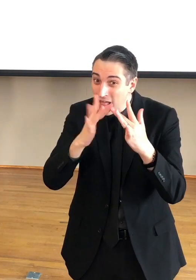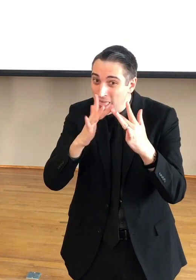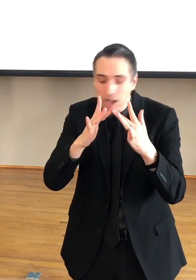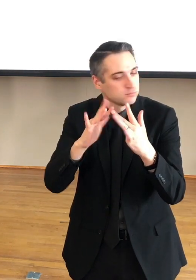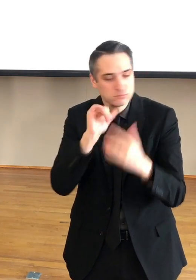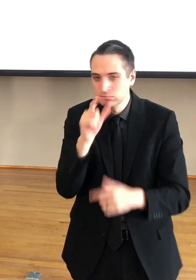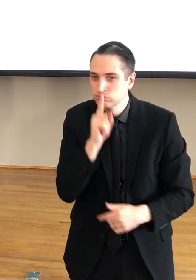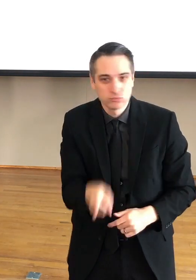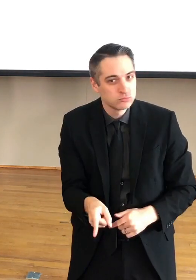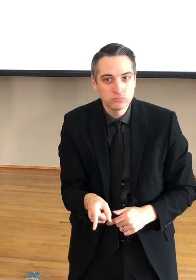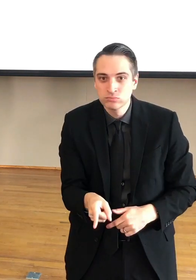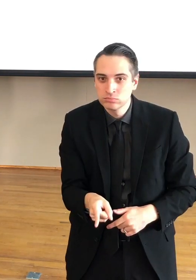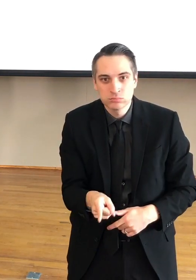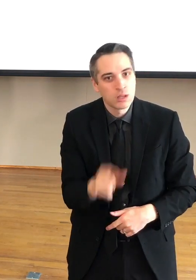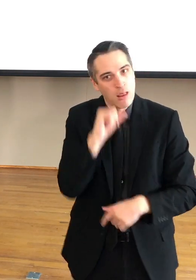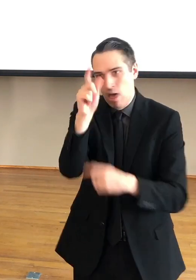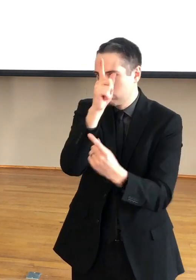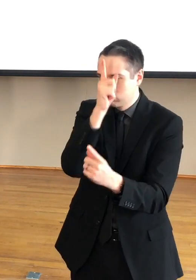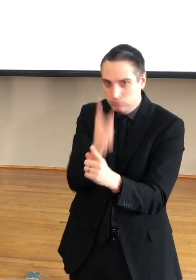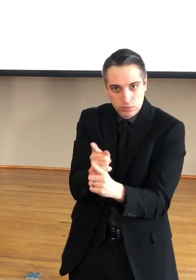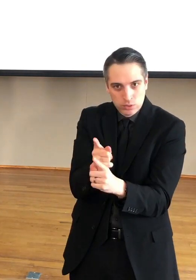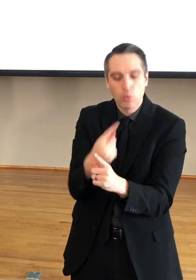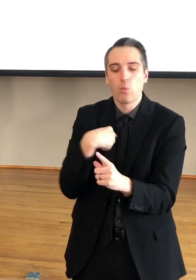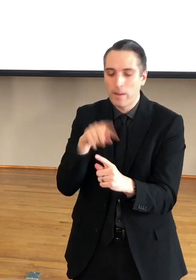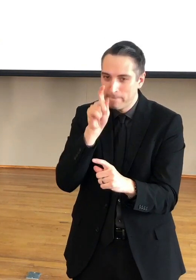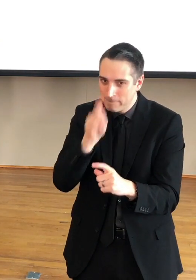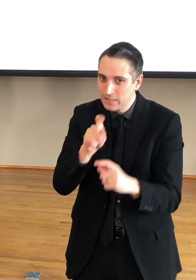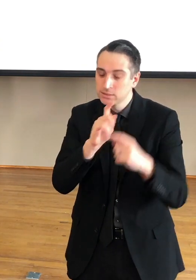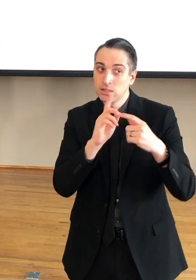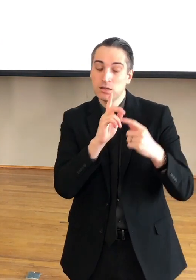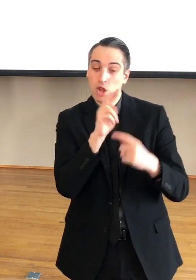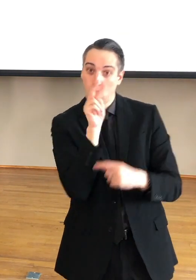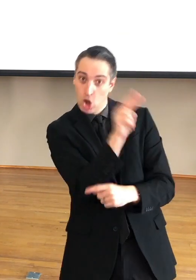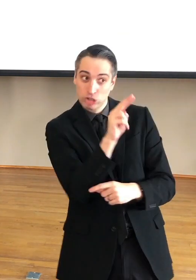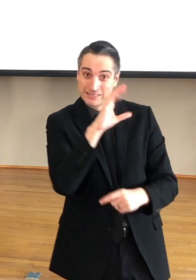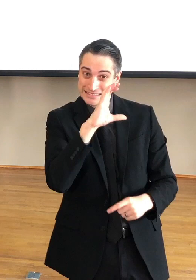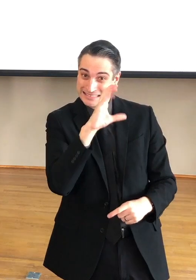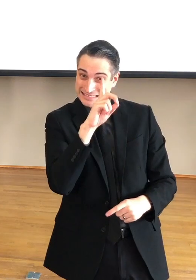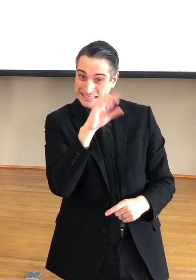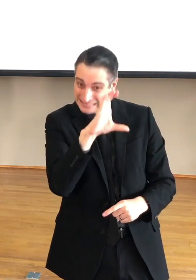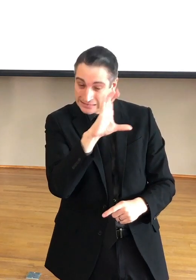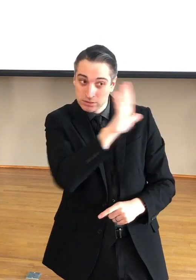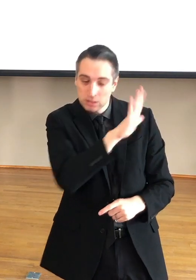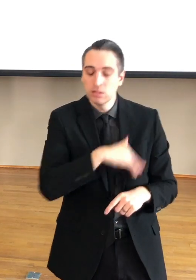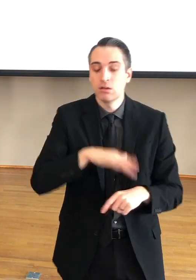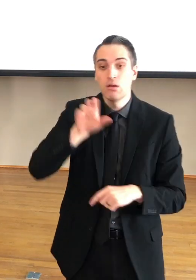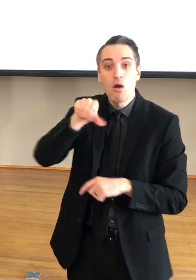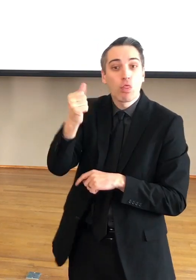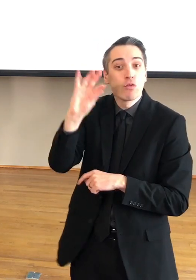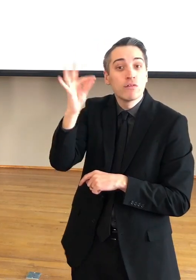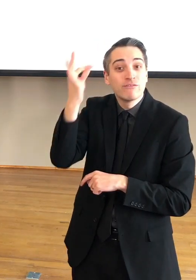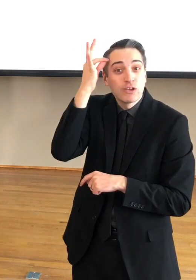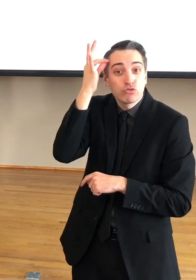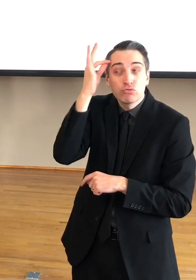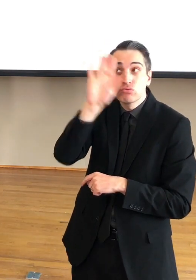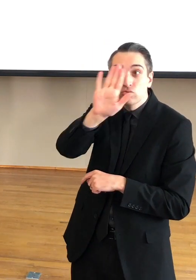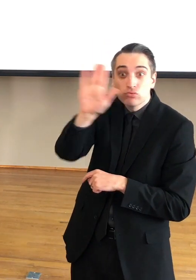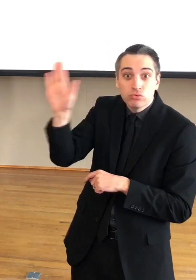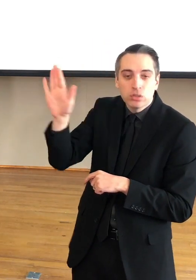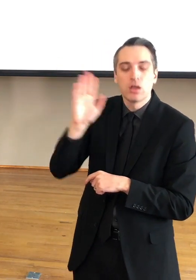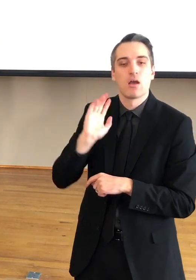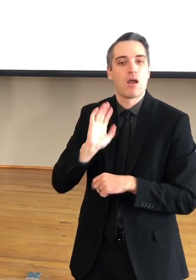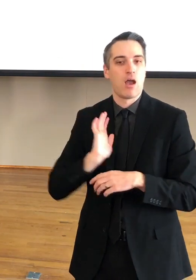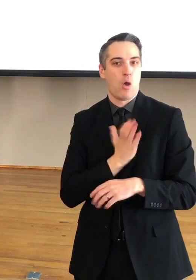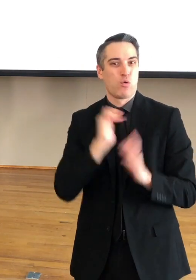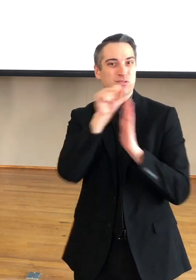or accurate. We must stay connected to the CDCs, listen to our federal partners, as well as our state